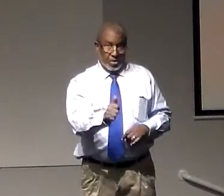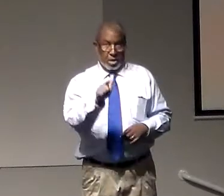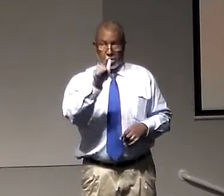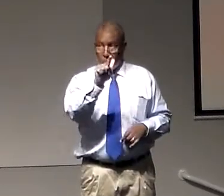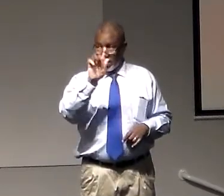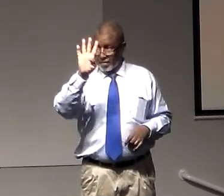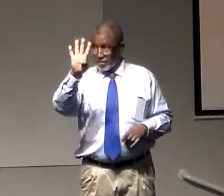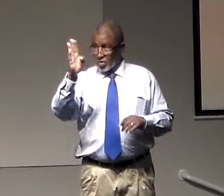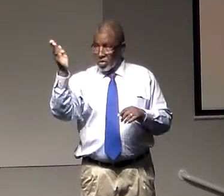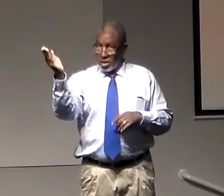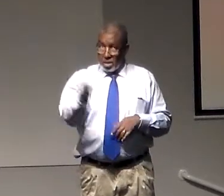So,